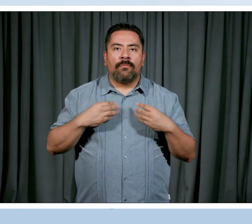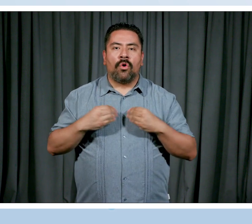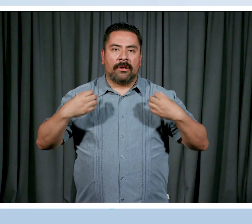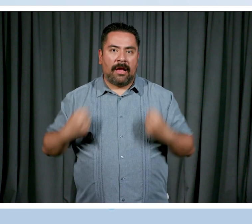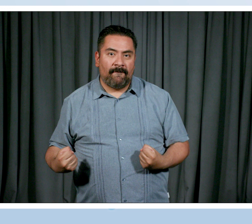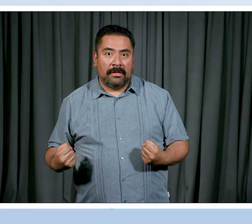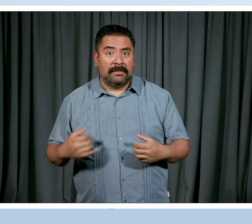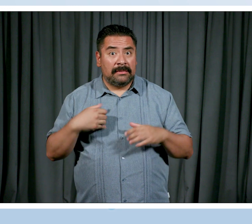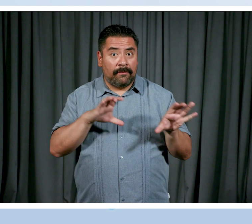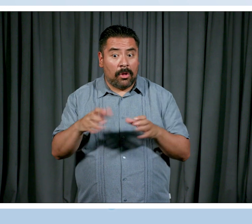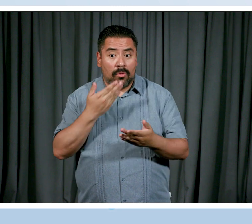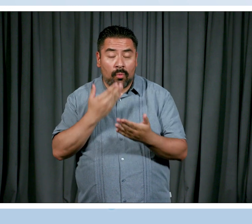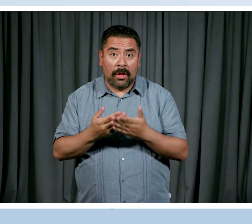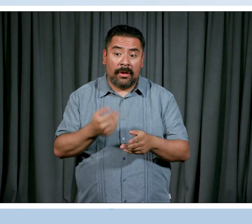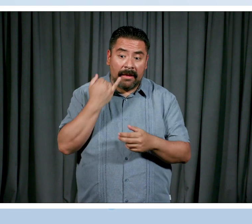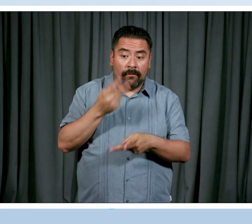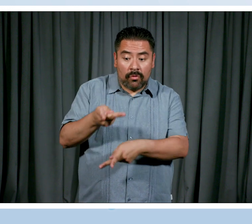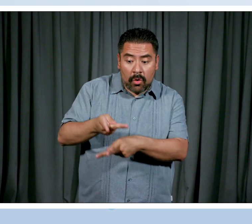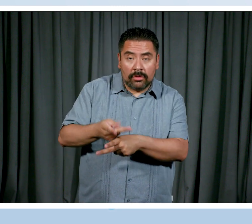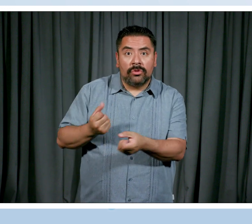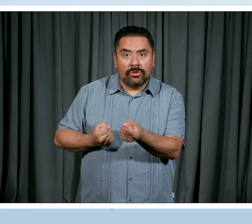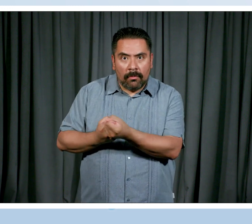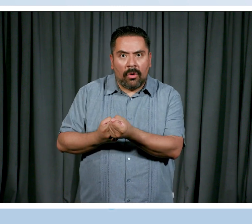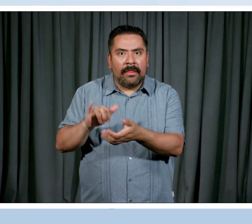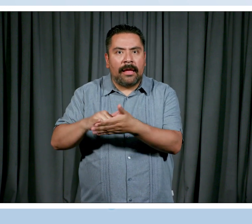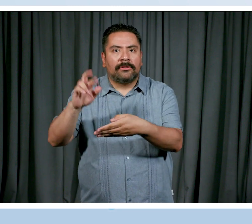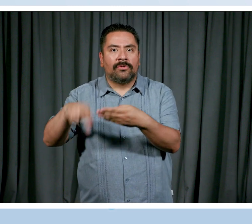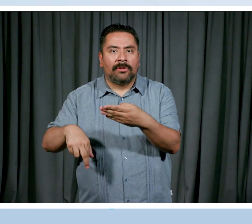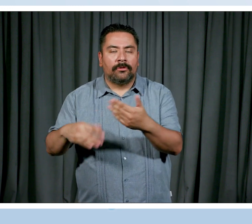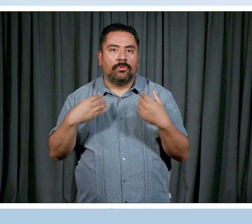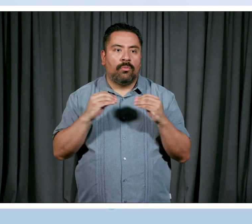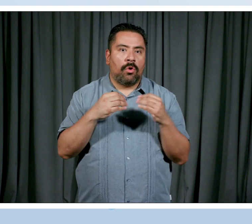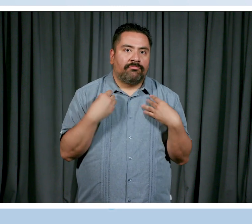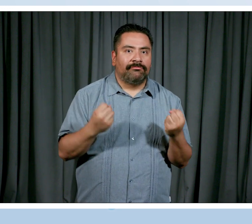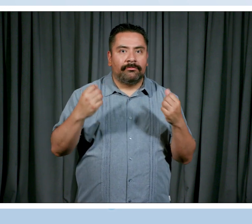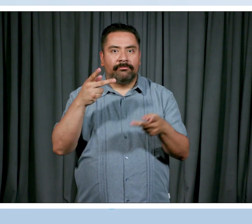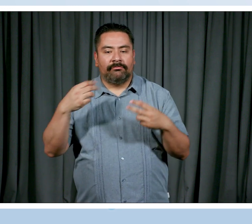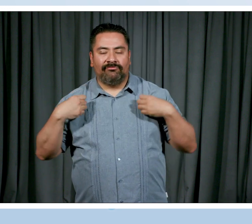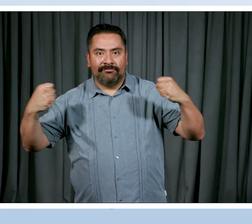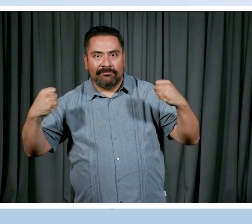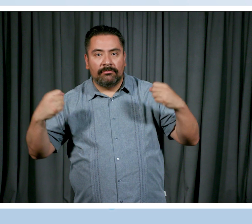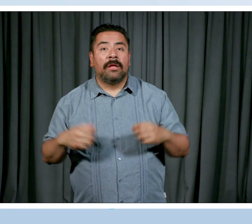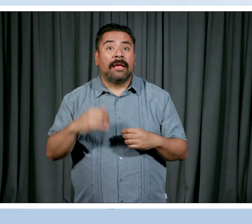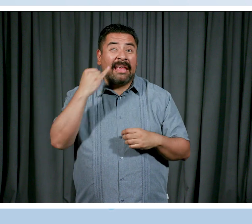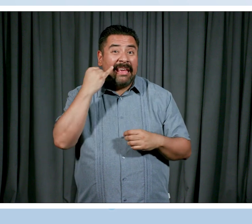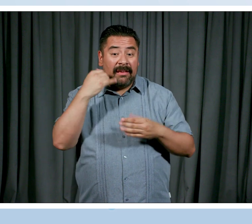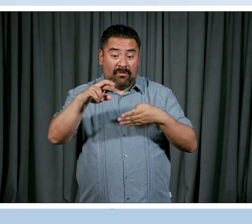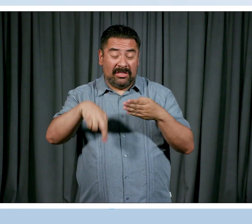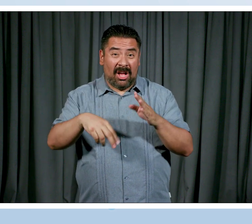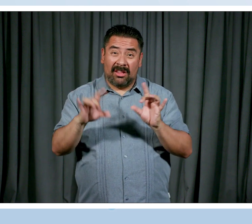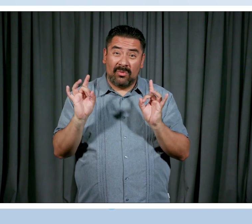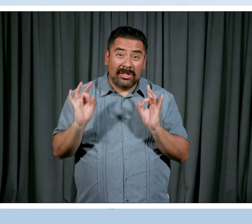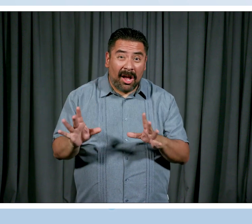done well, if nurtured and supported, then that's the outcome, right? Because if the outcome was so awful and we